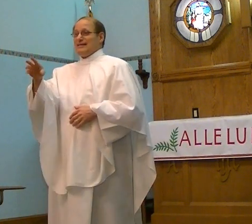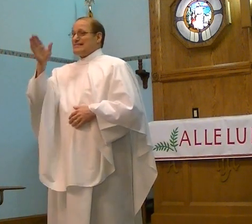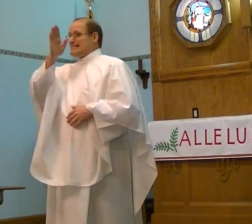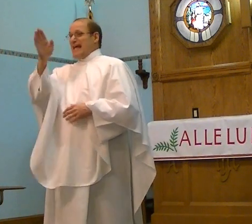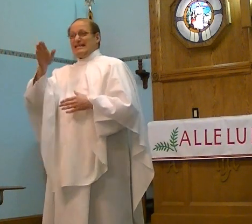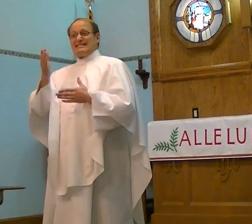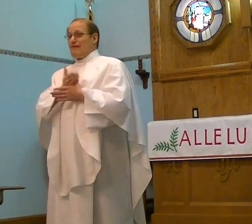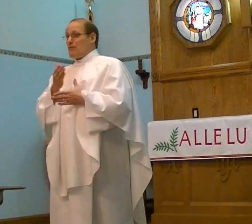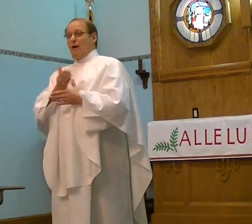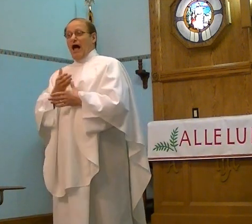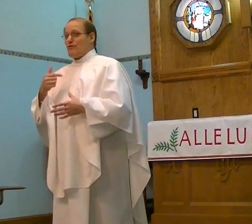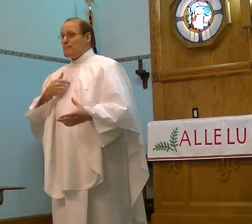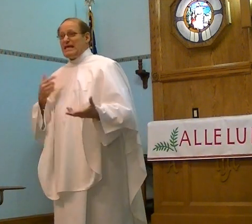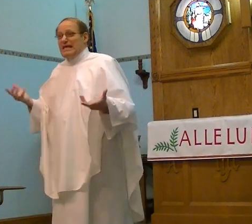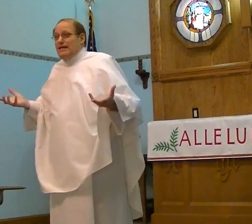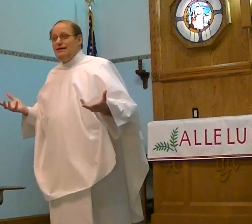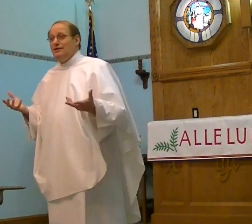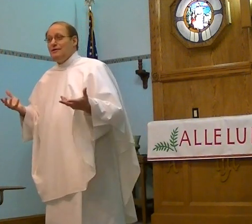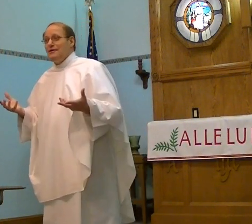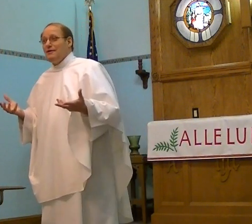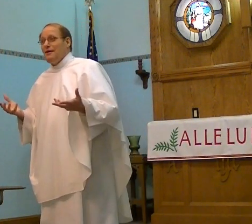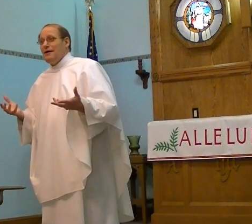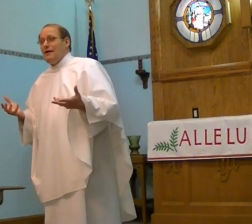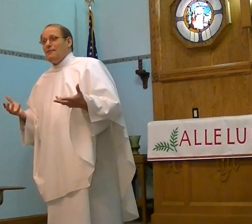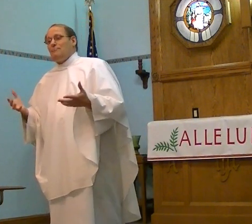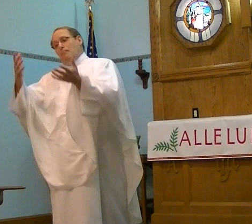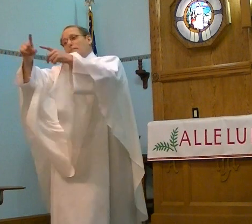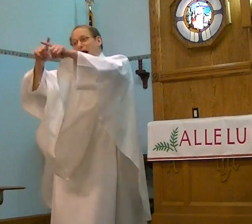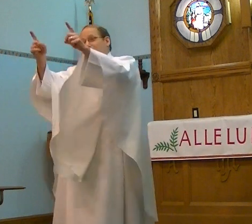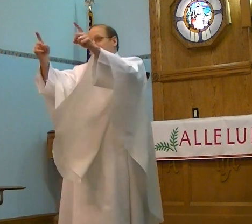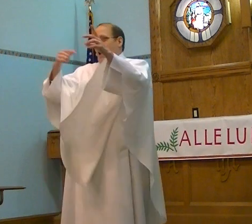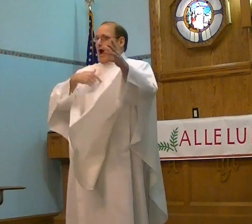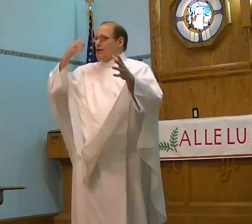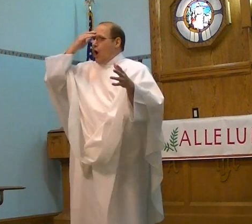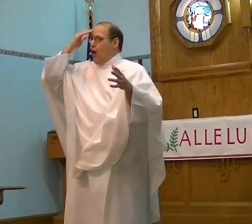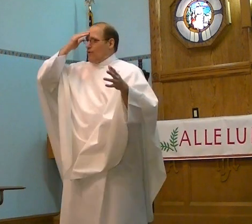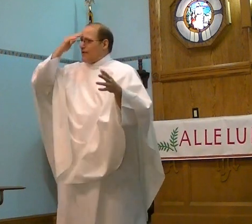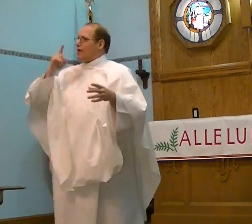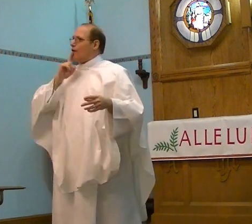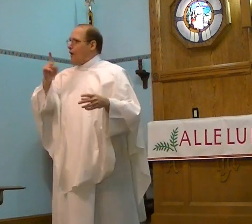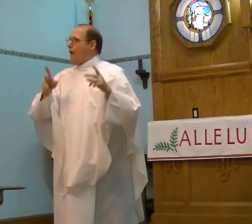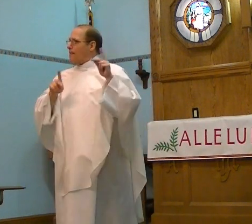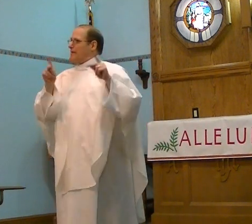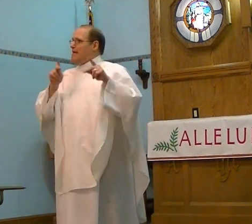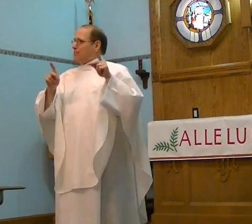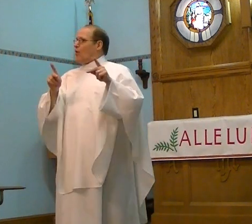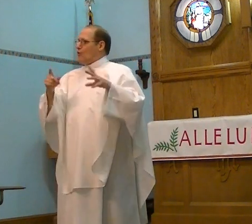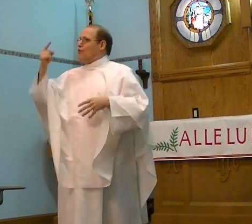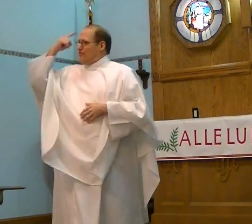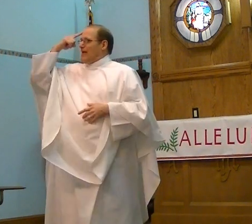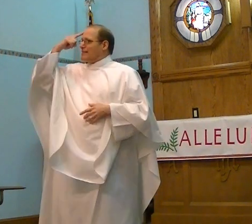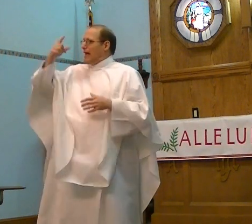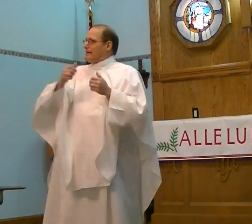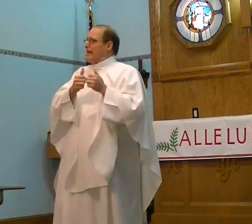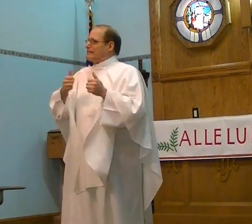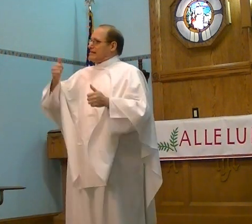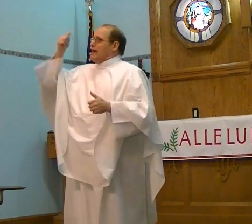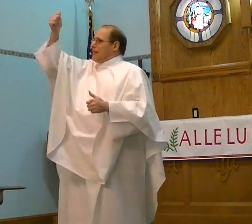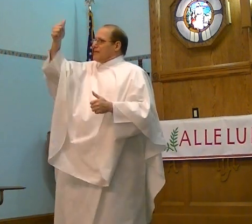Snakes never bother me. But, I know that there are people who think that yes, the